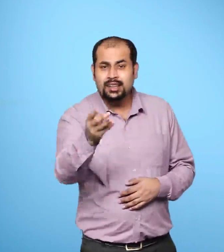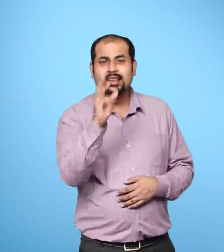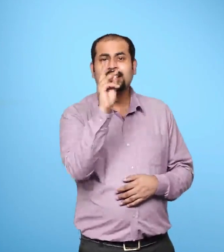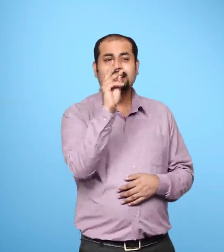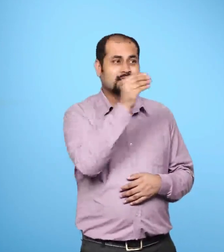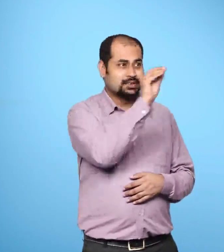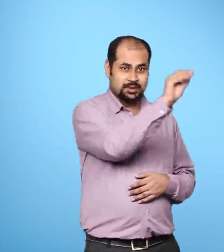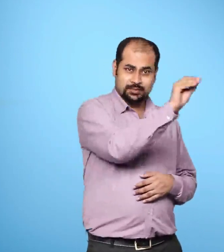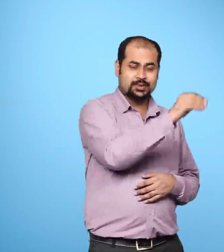third,